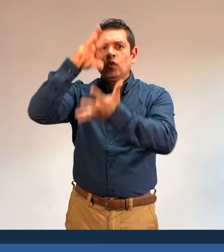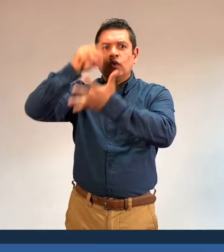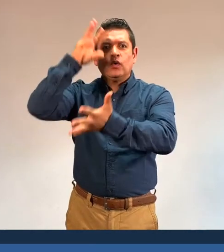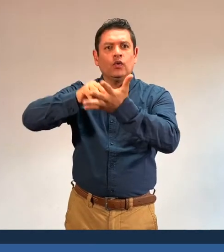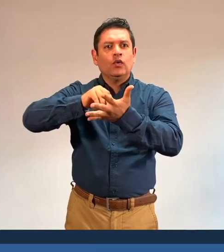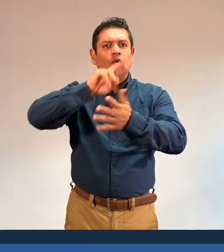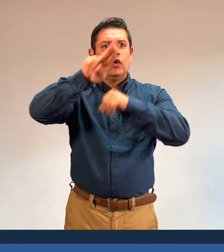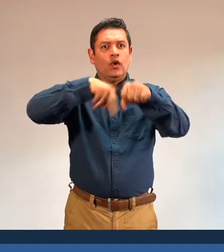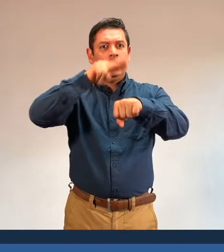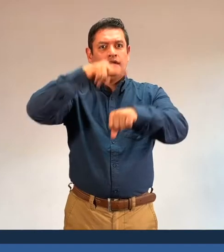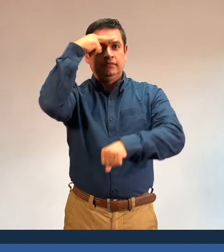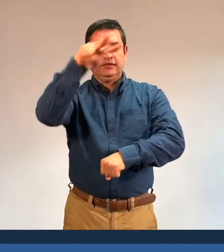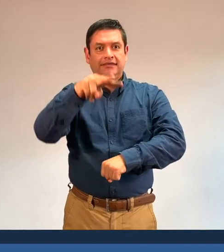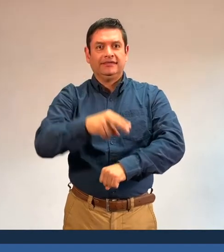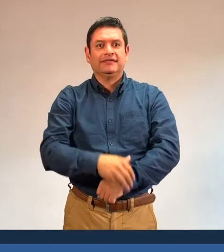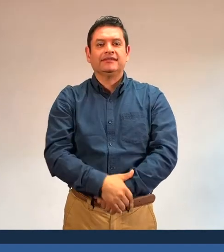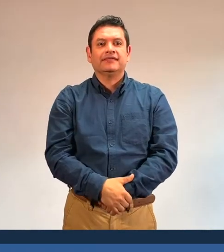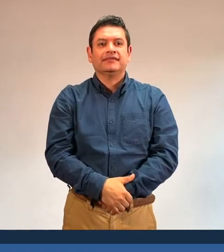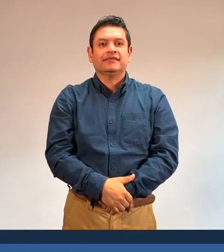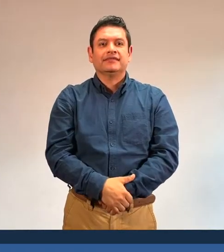images of daily Mexican life.